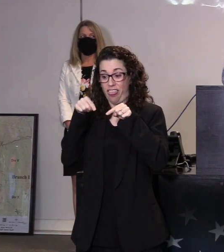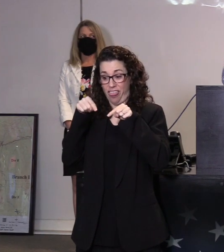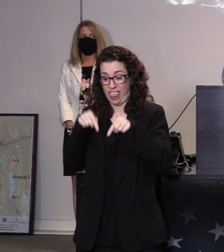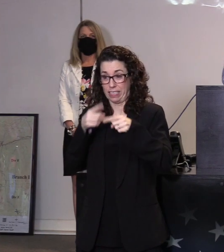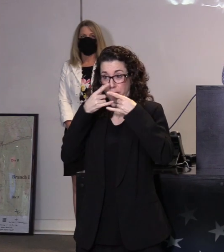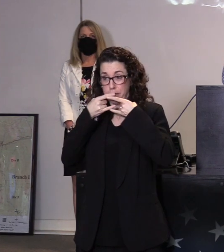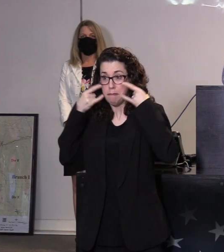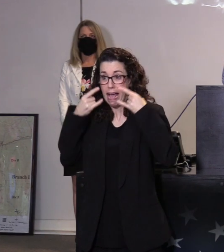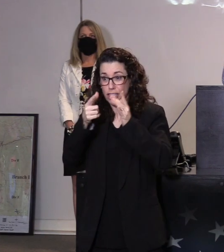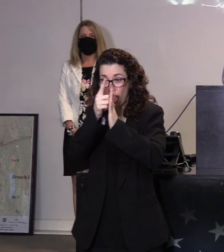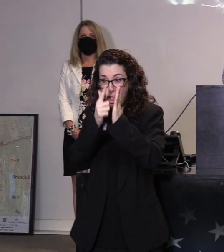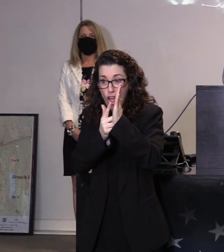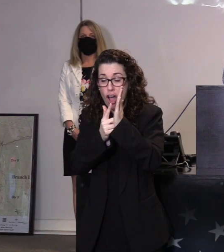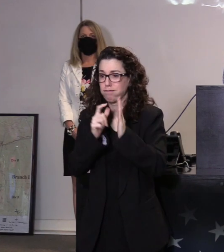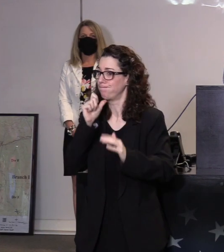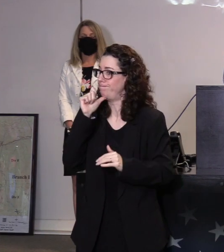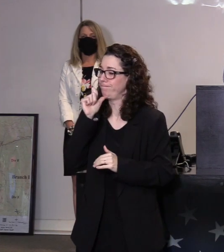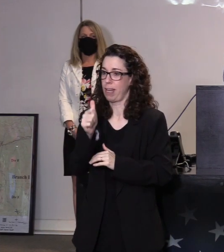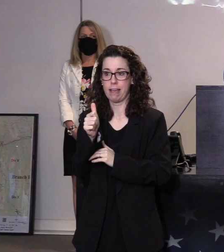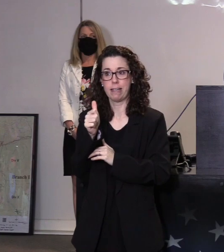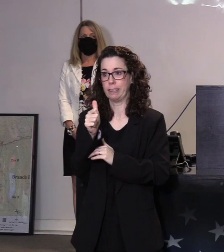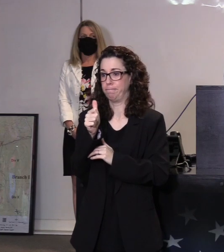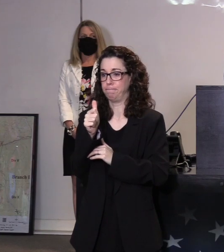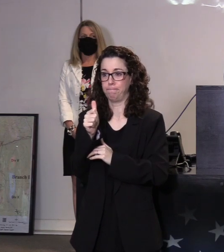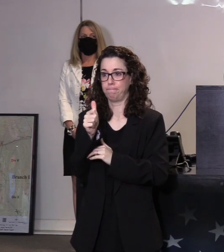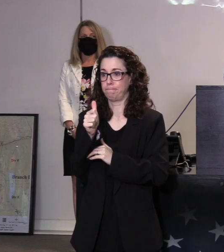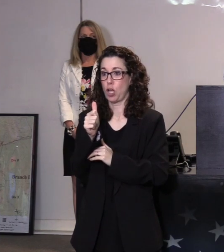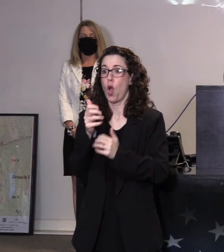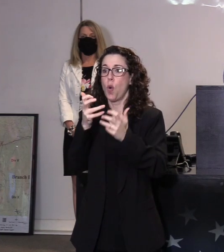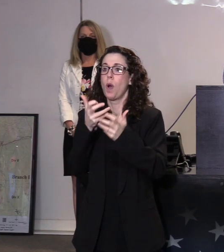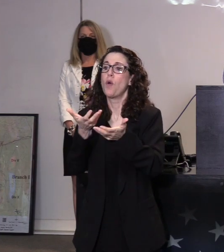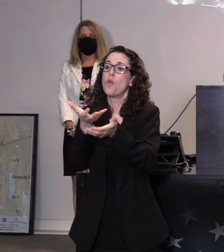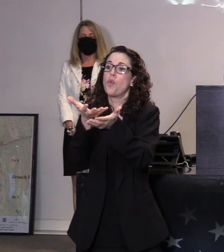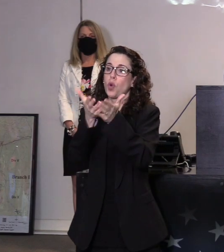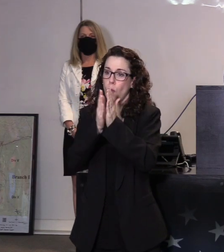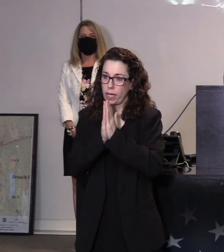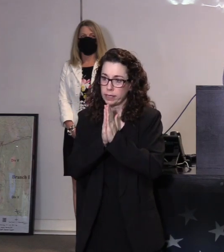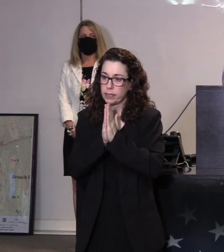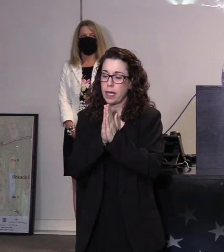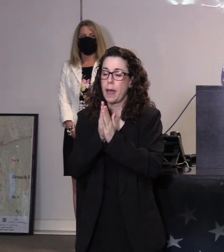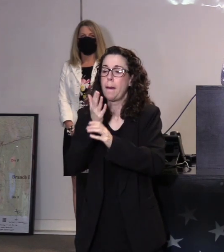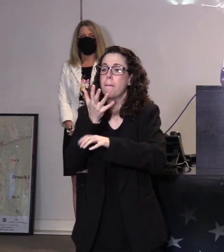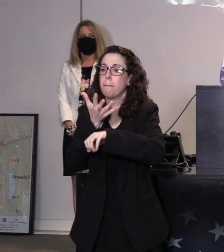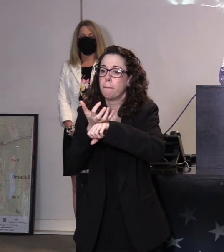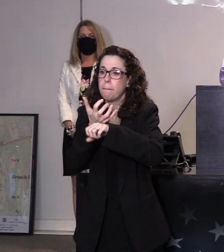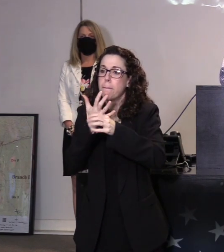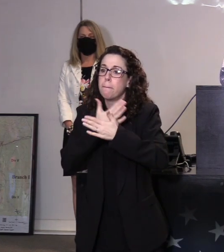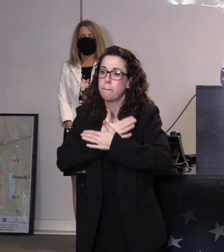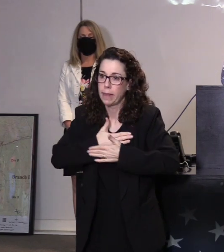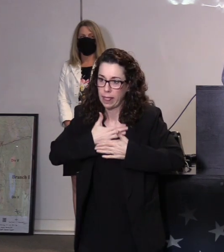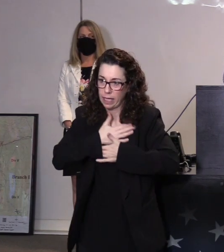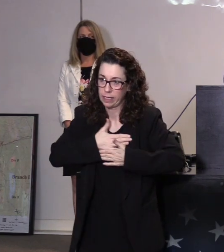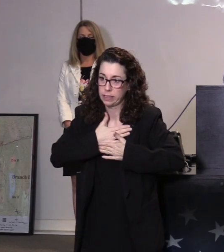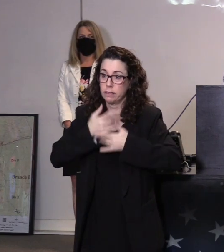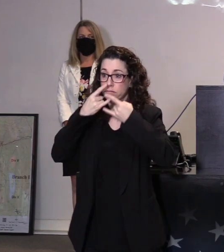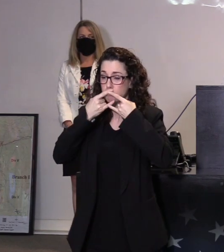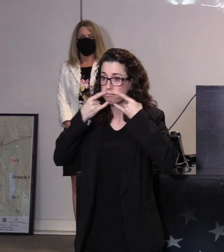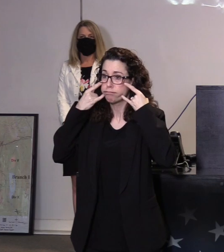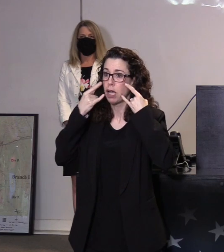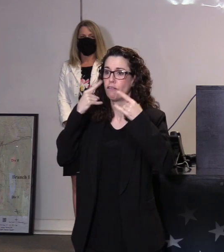law. This is a humble request for everyone to do everything they can to slow the spread of the